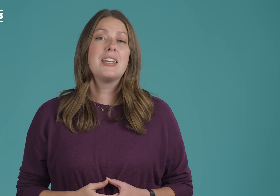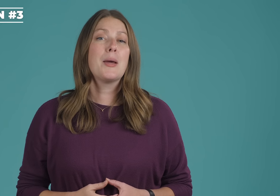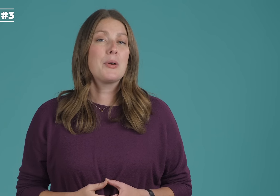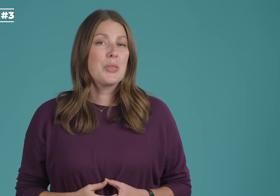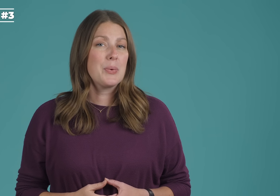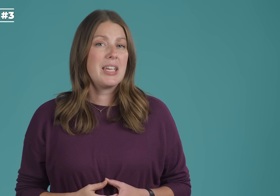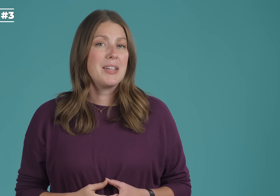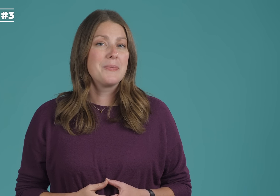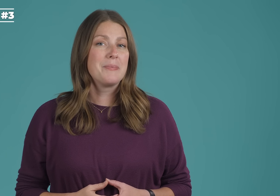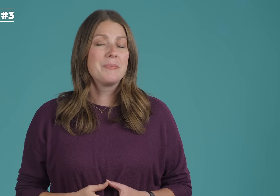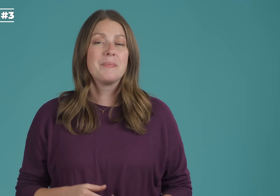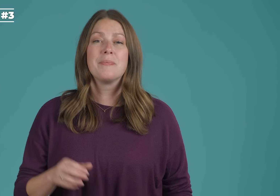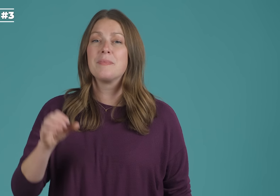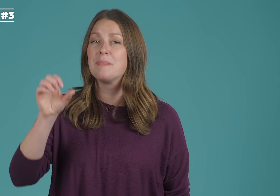Number 3.